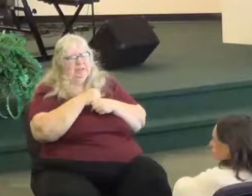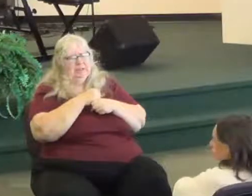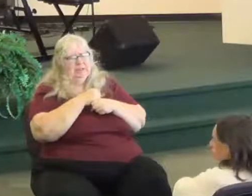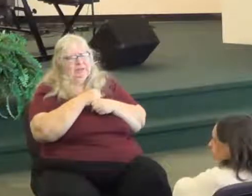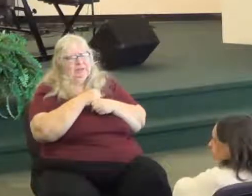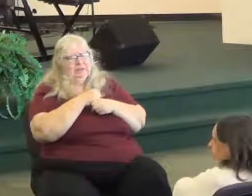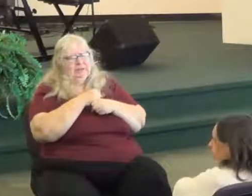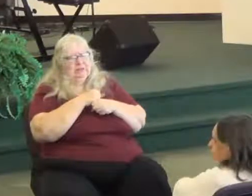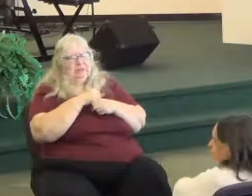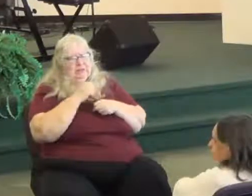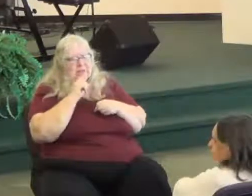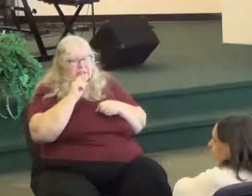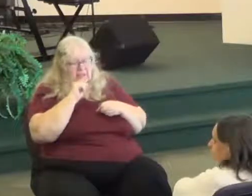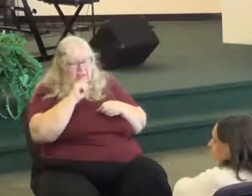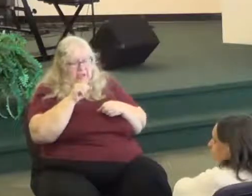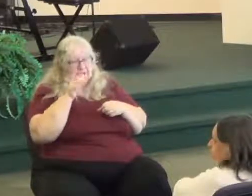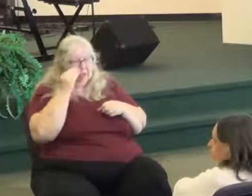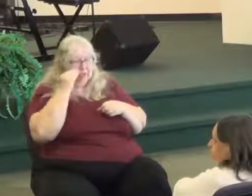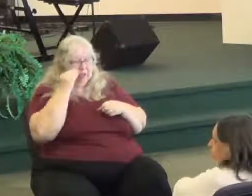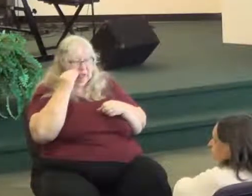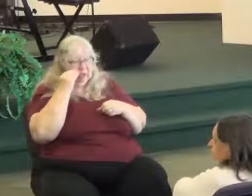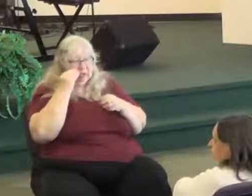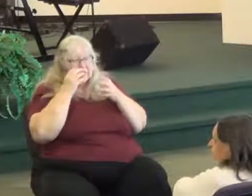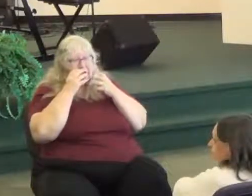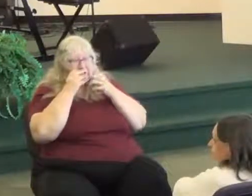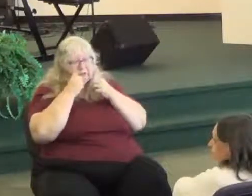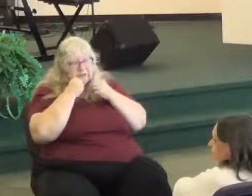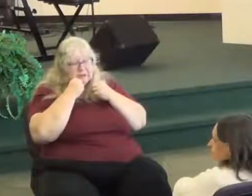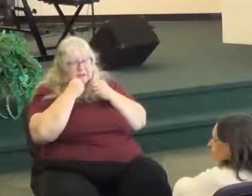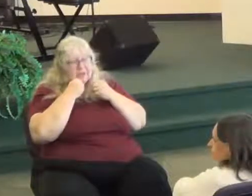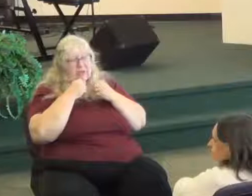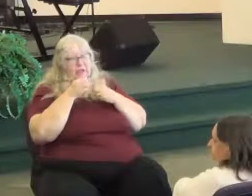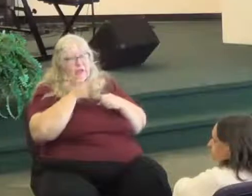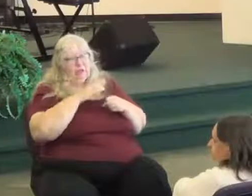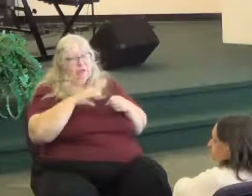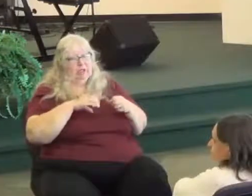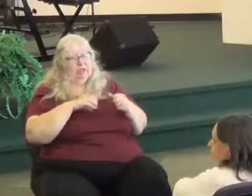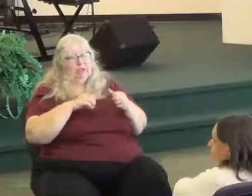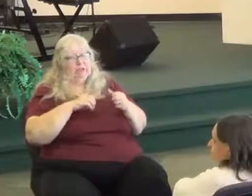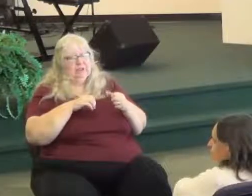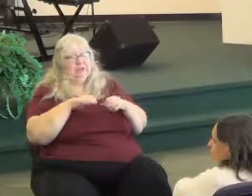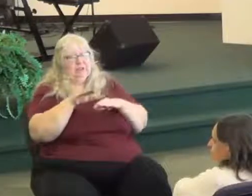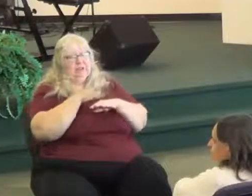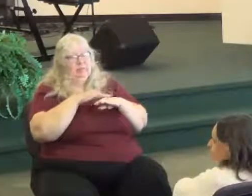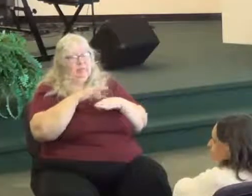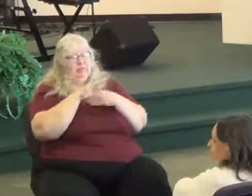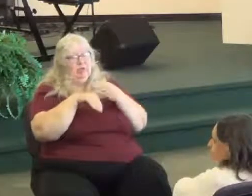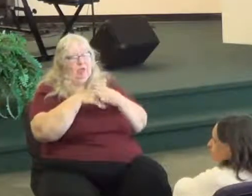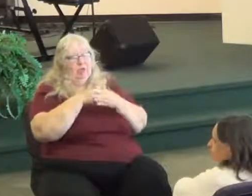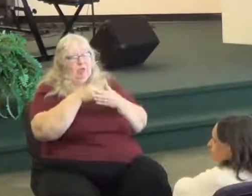Have you come to a point in your life where you have learned to cherish Christ as most precious above all creation?